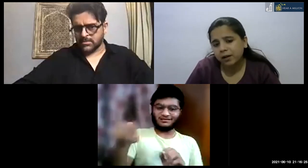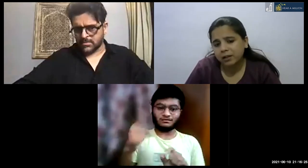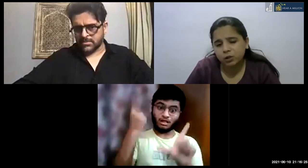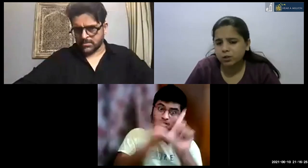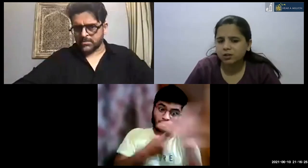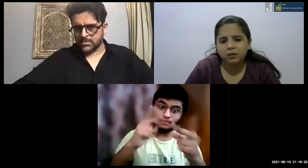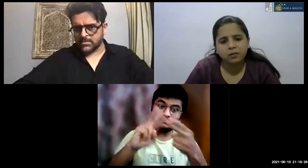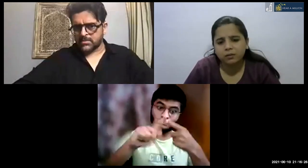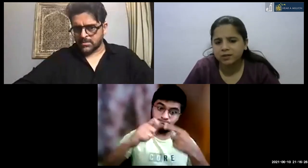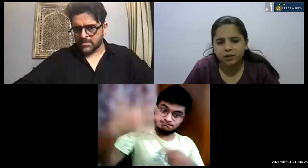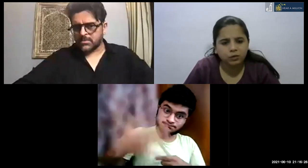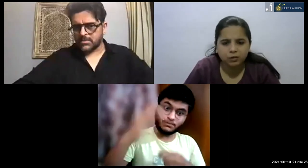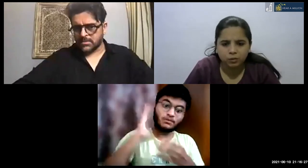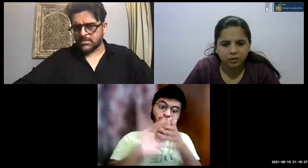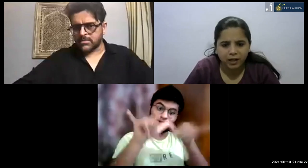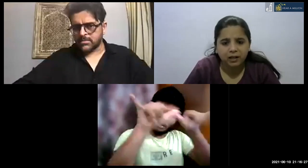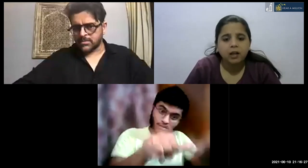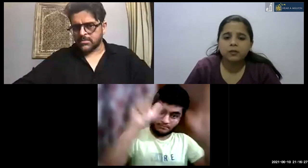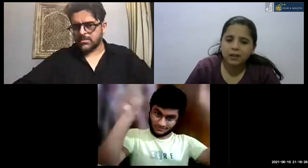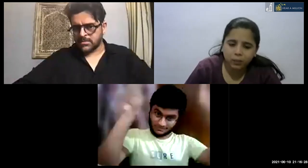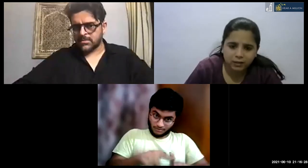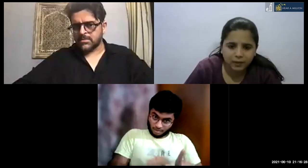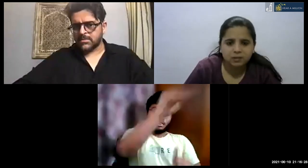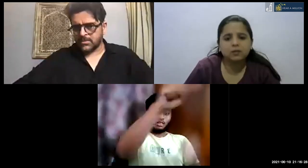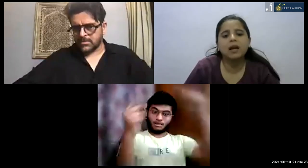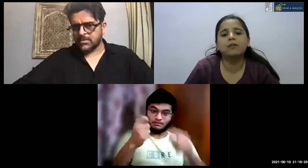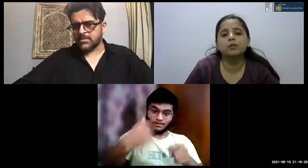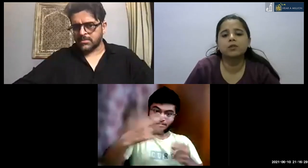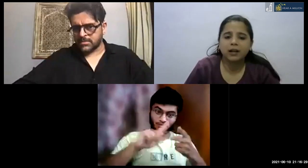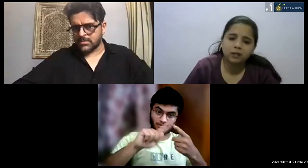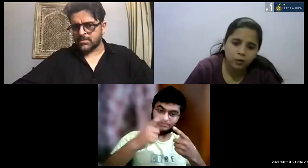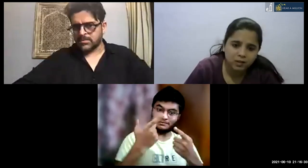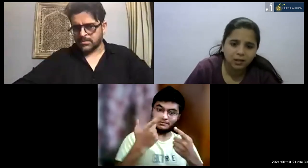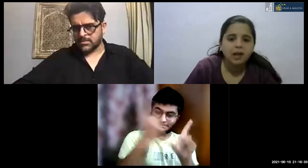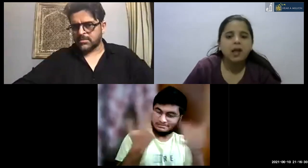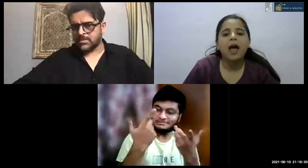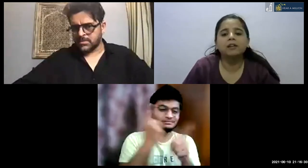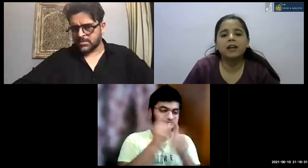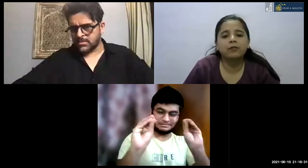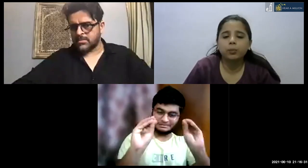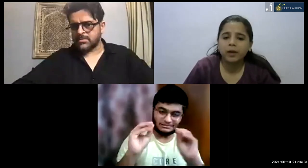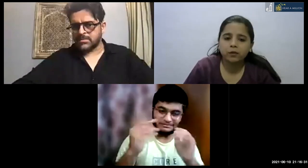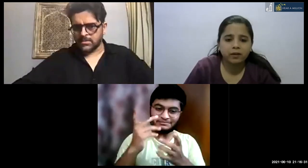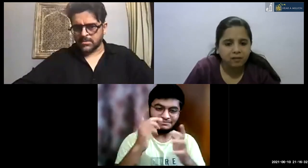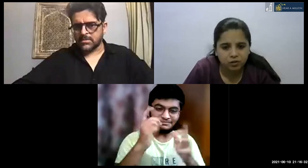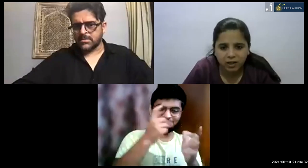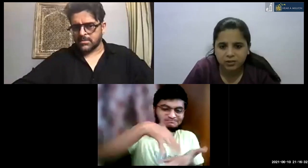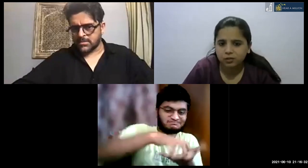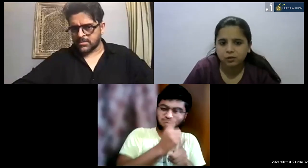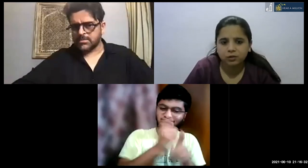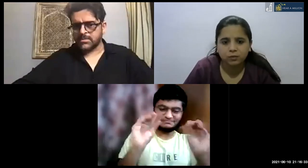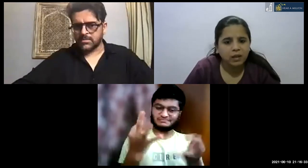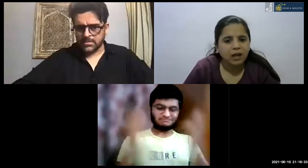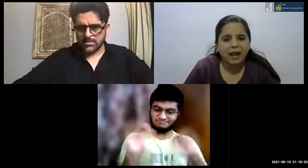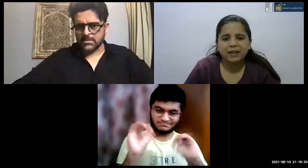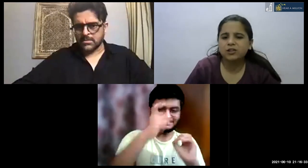the pandemic situation, they were visiting to the schools, right? The fees were expensive, they have to stay at the hostel, and they have to pay for the traveling charges